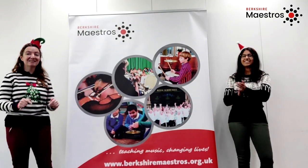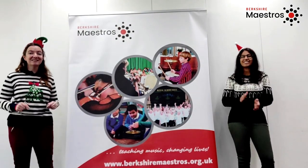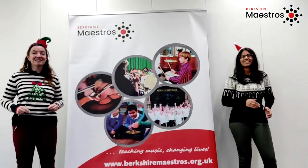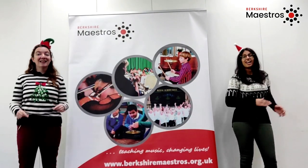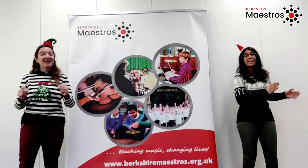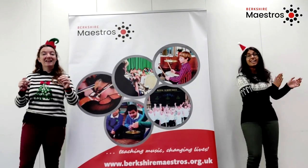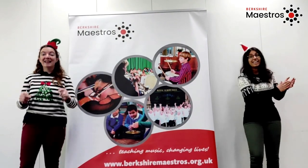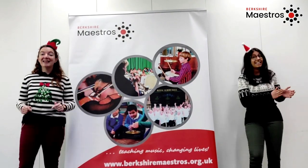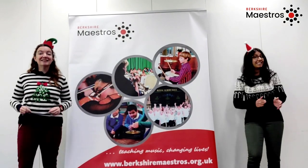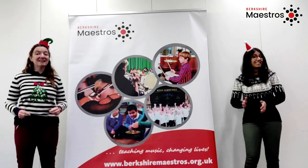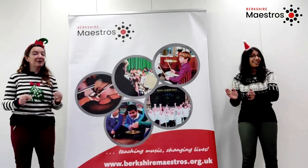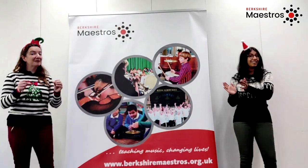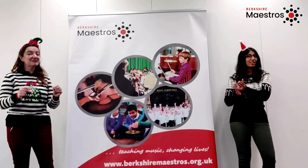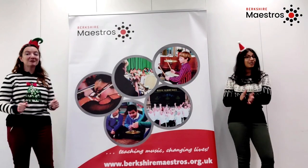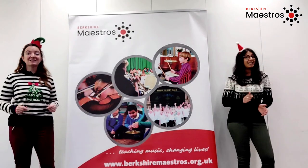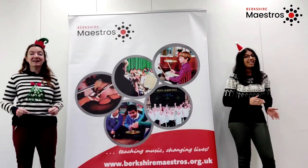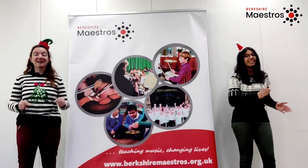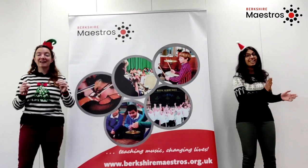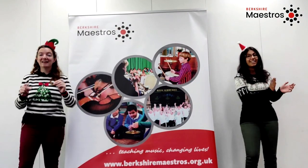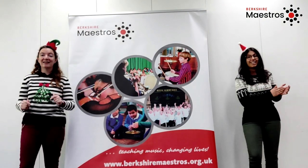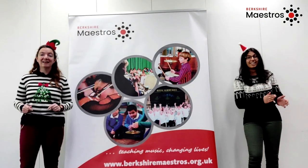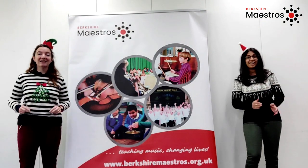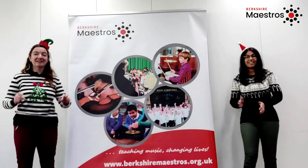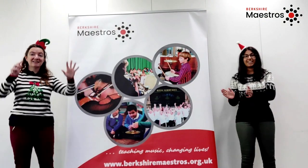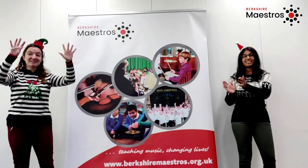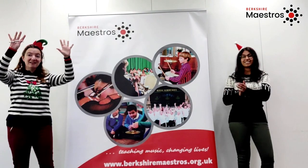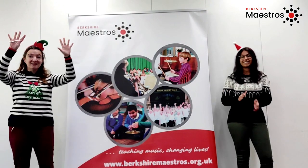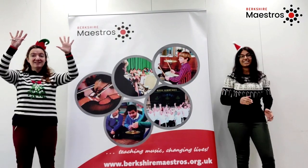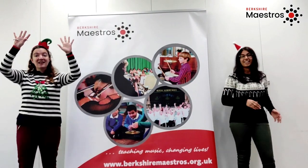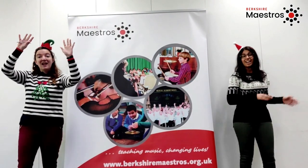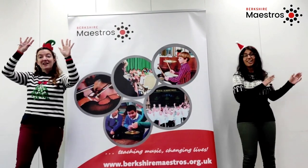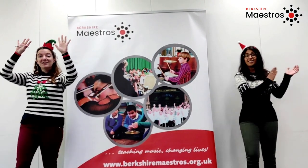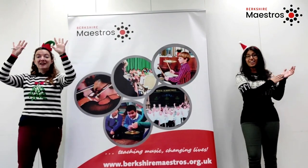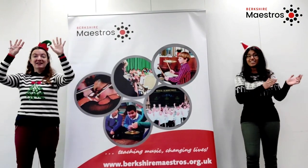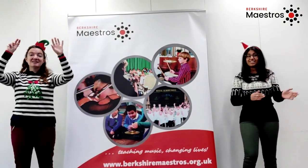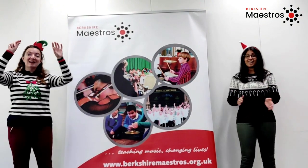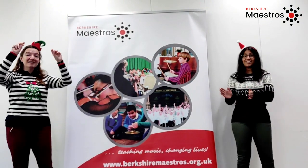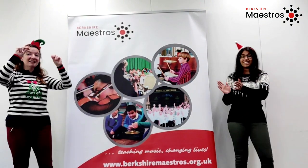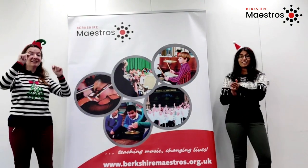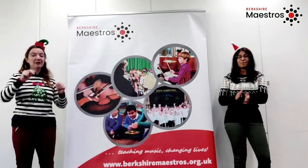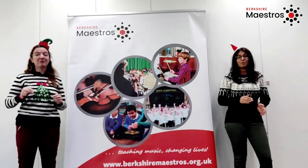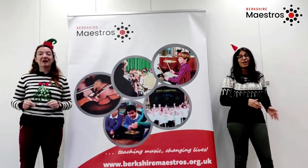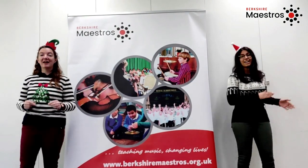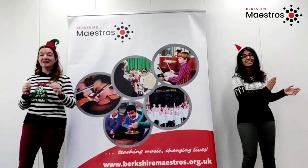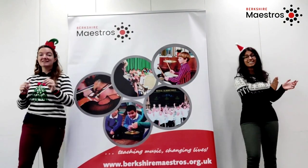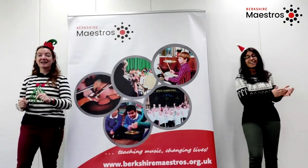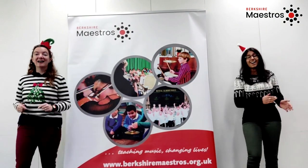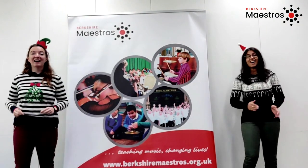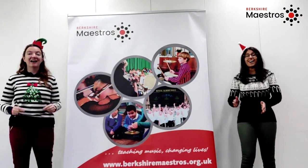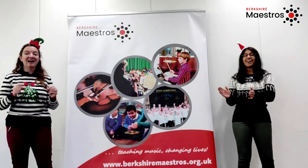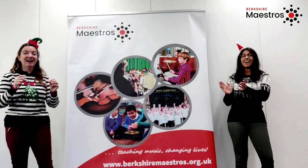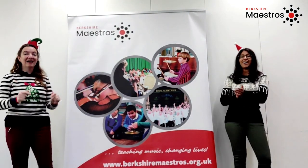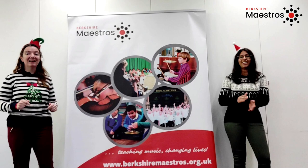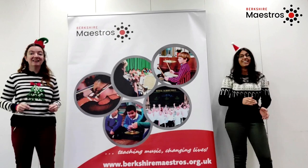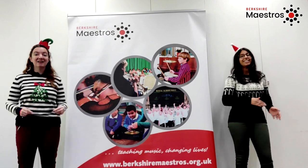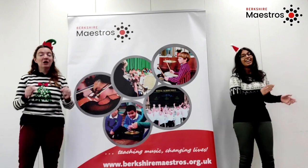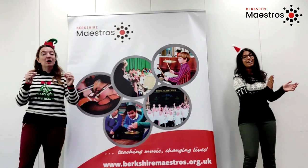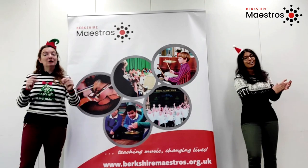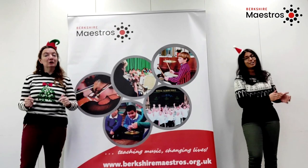Jesus laid down his sweet head. The stars in the bright sky